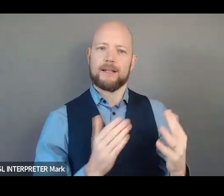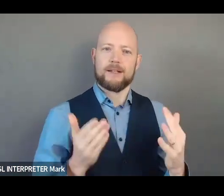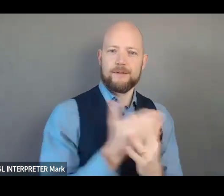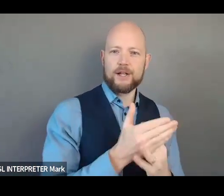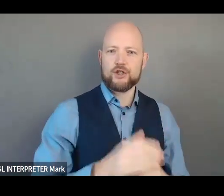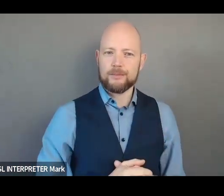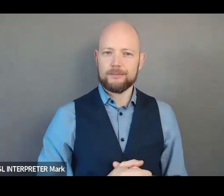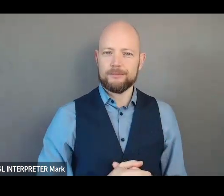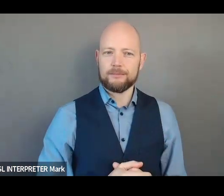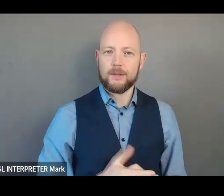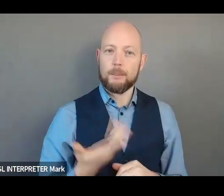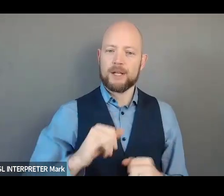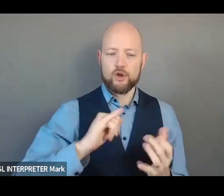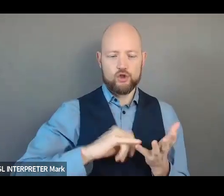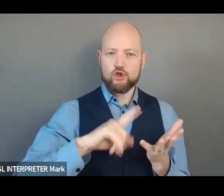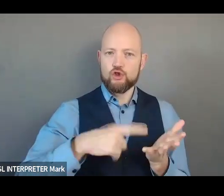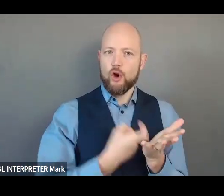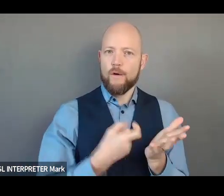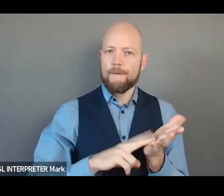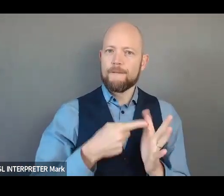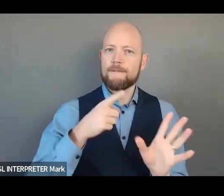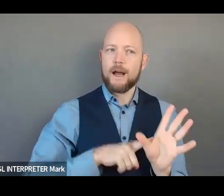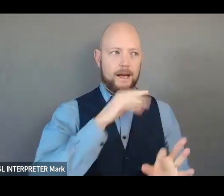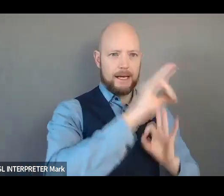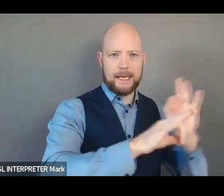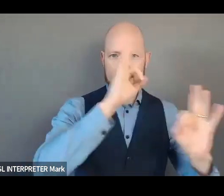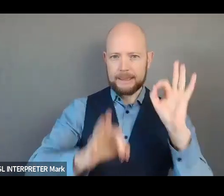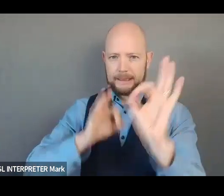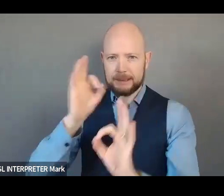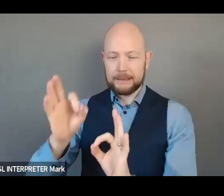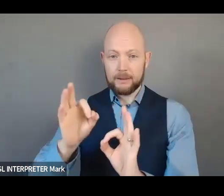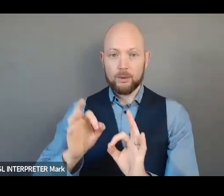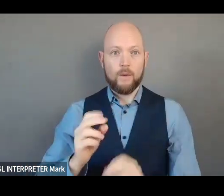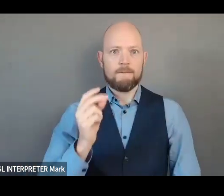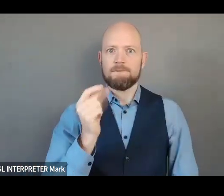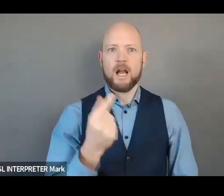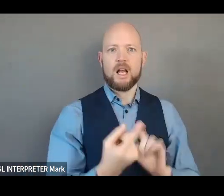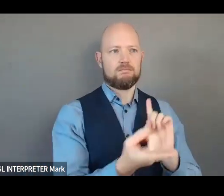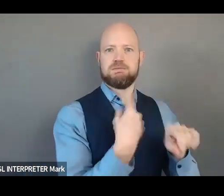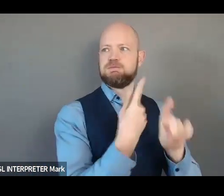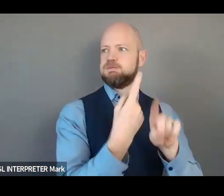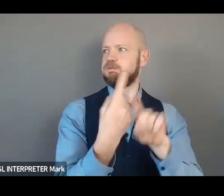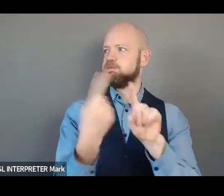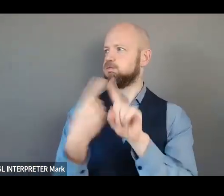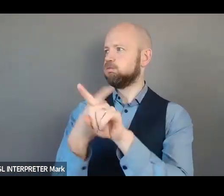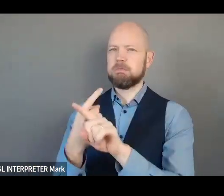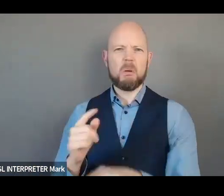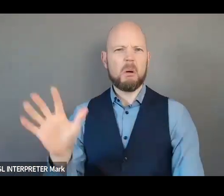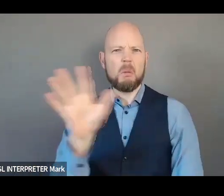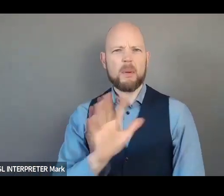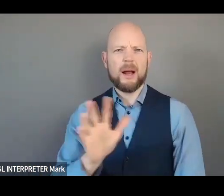were expecting it to in organisations. So within about a week and a half, we had 800 responses or something like that in